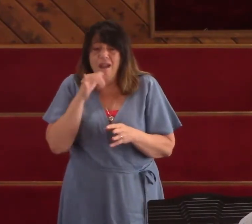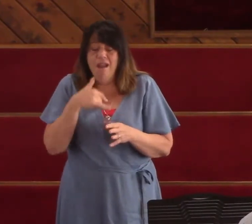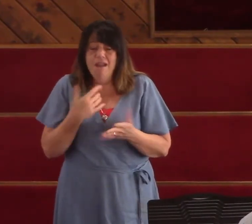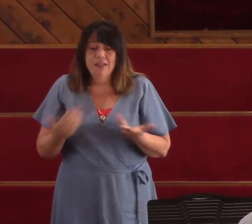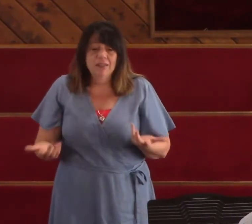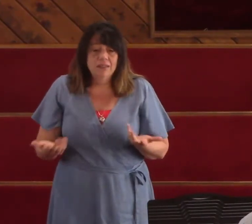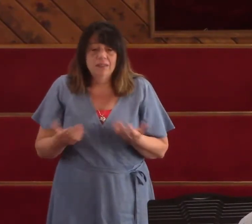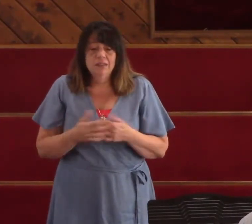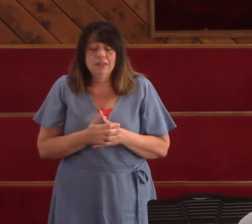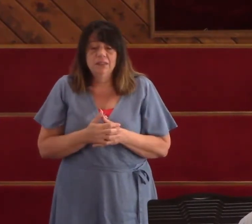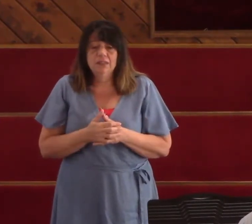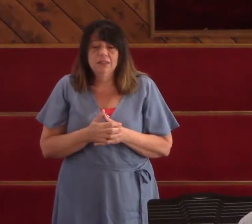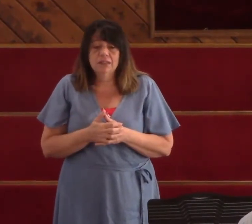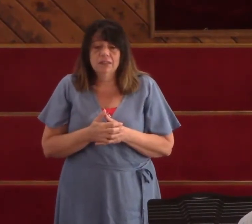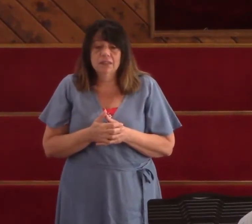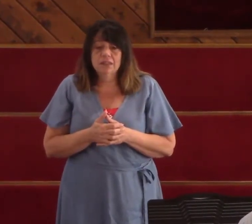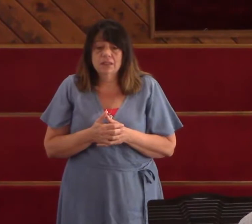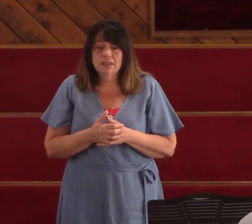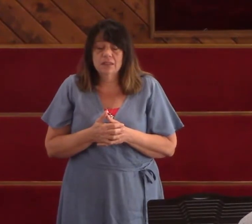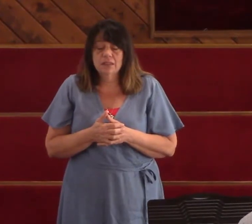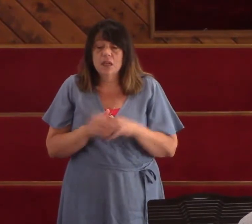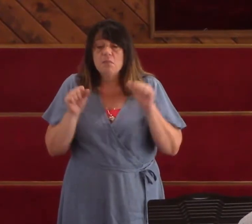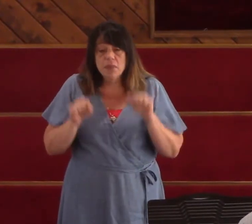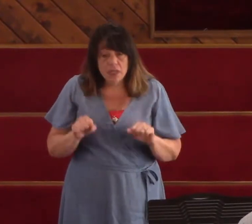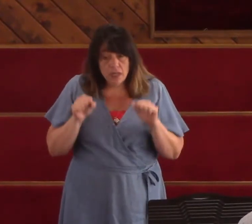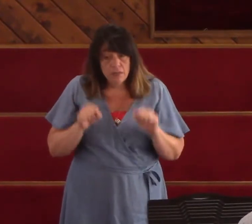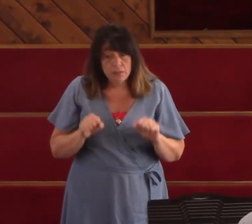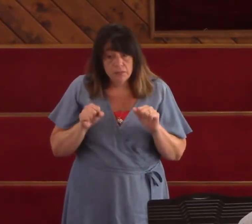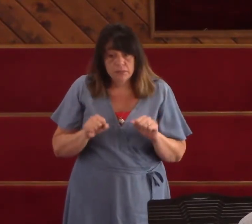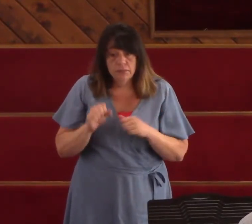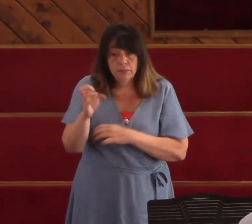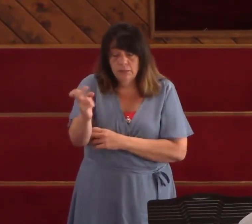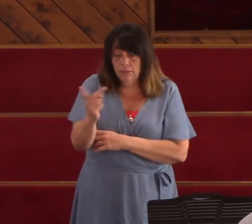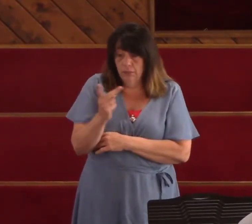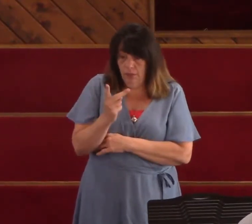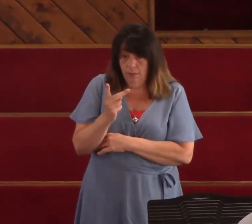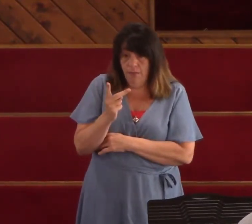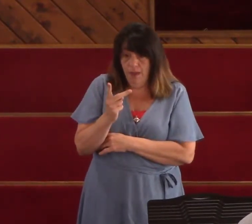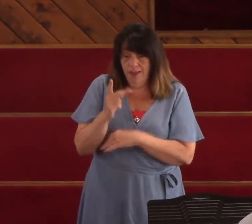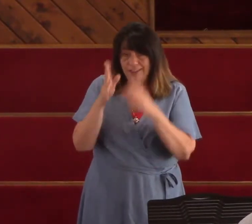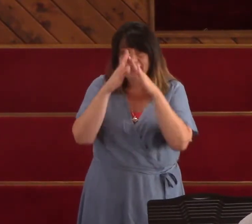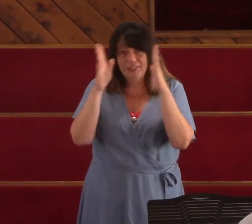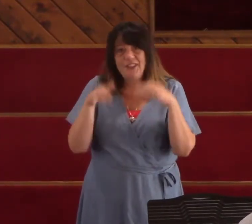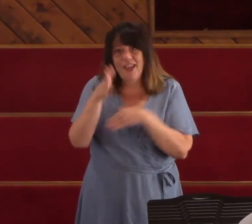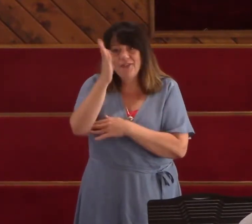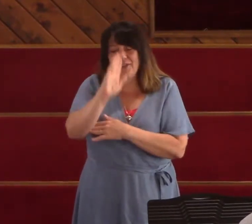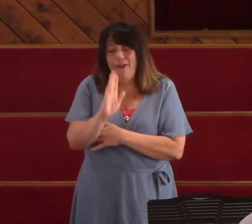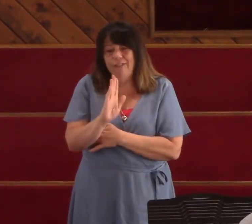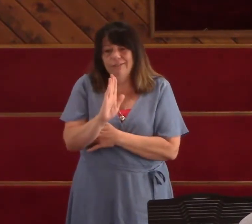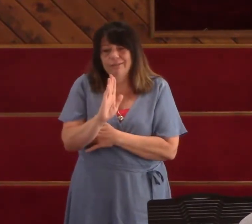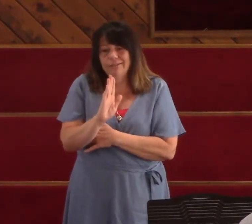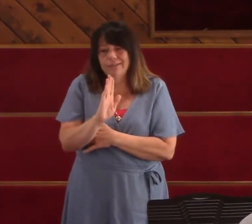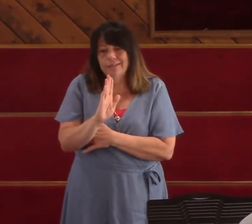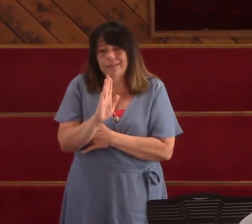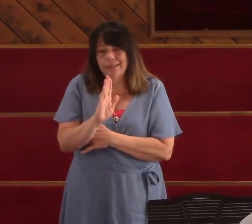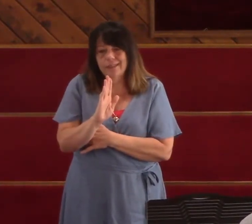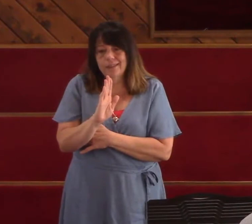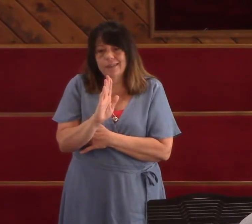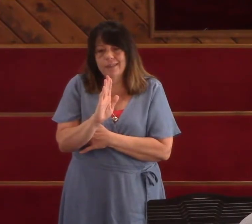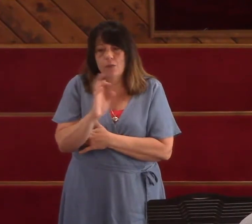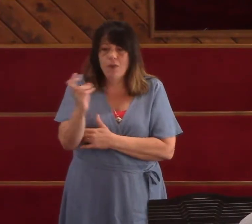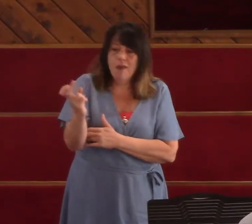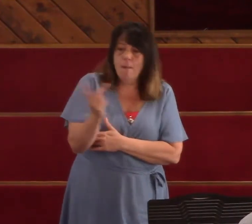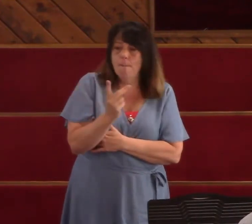cause us that will be able to come back to the house of God once that we can come back